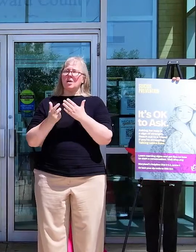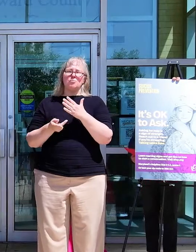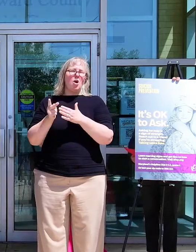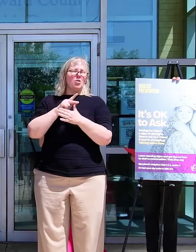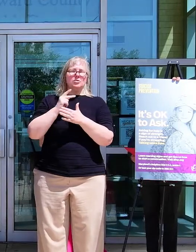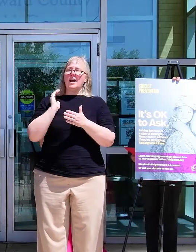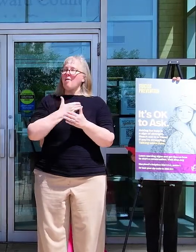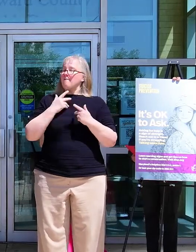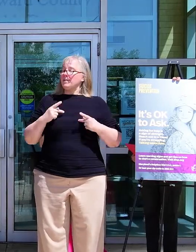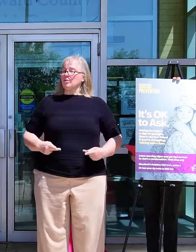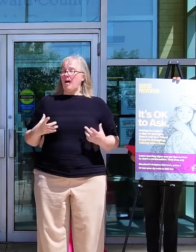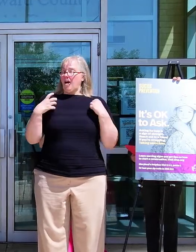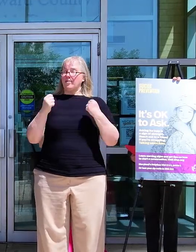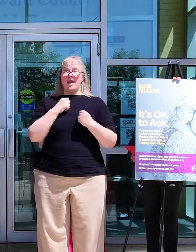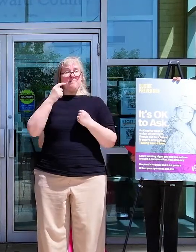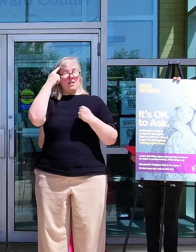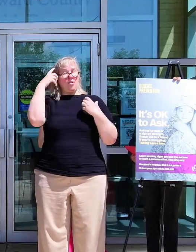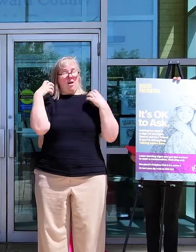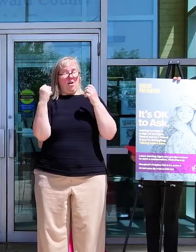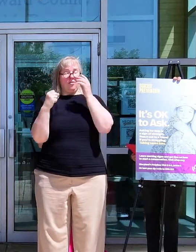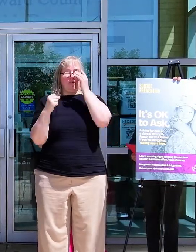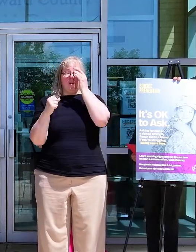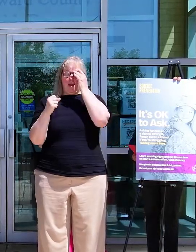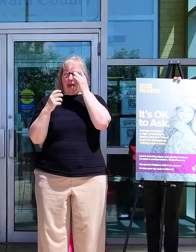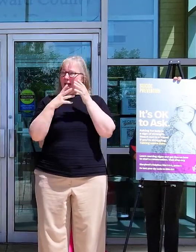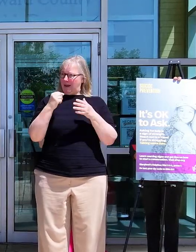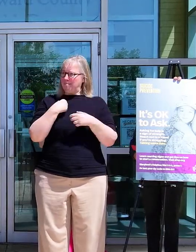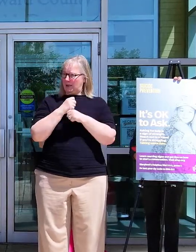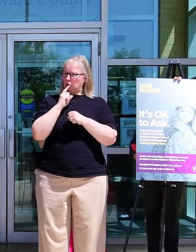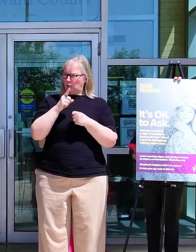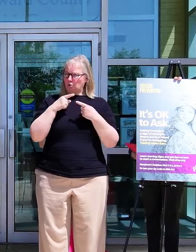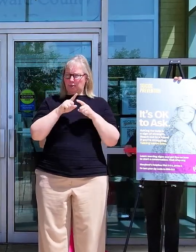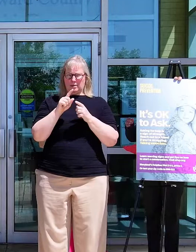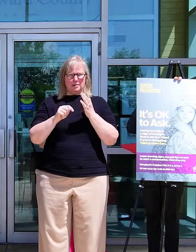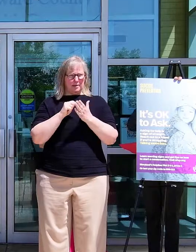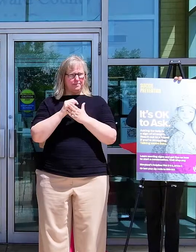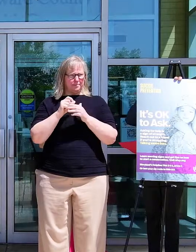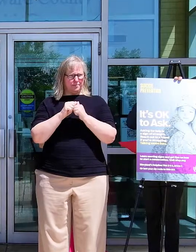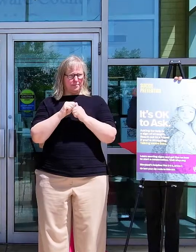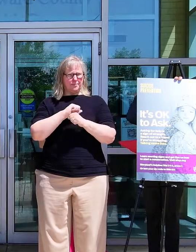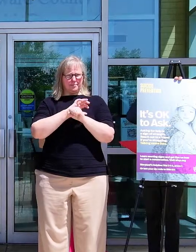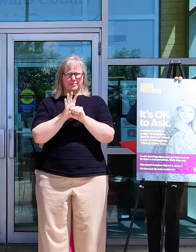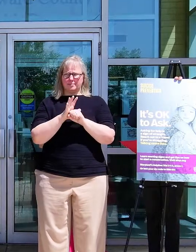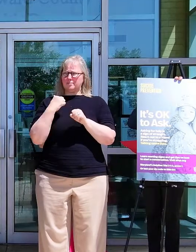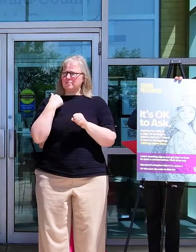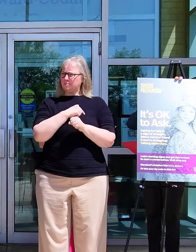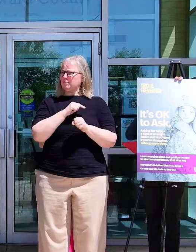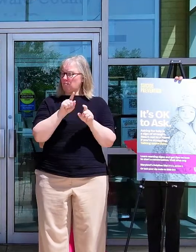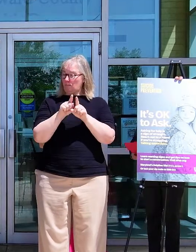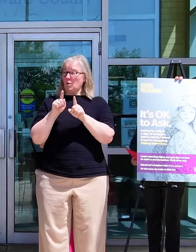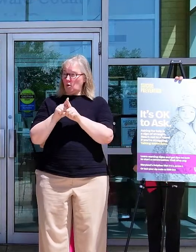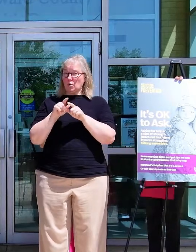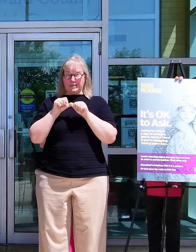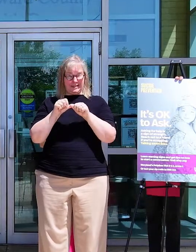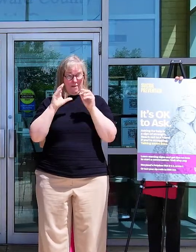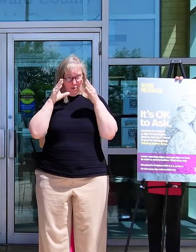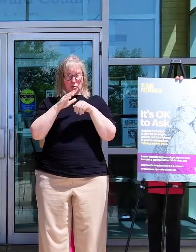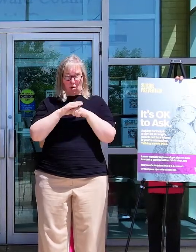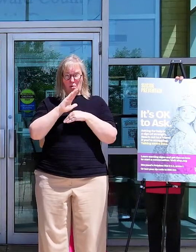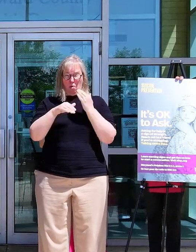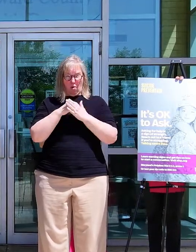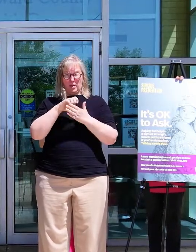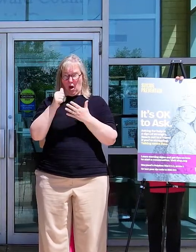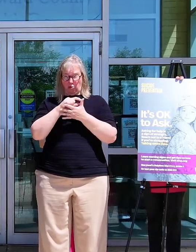health and ensuring that in a time with the pandemic, we also stay focused on all of the